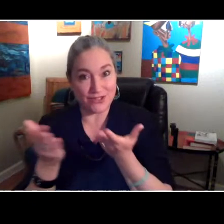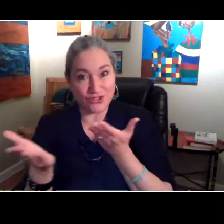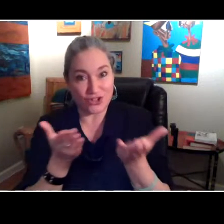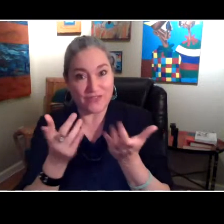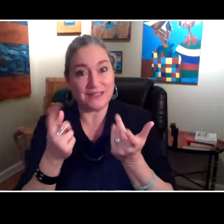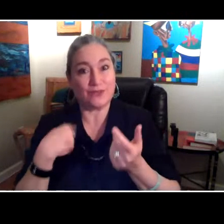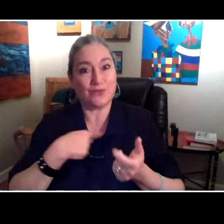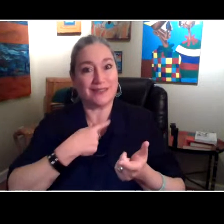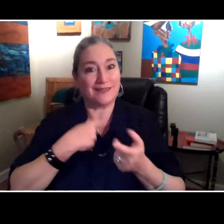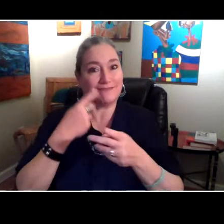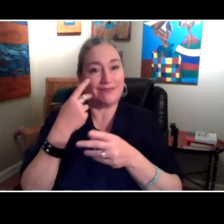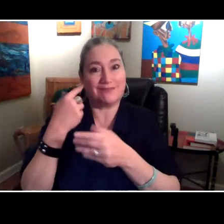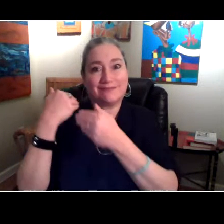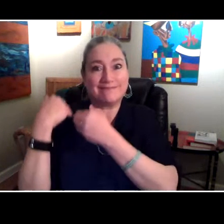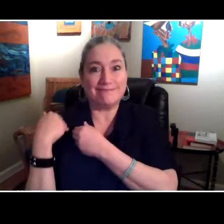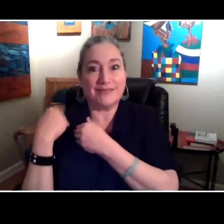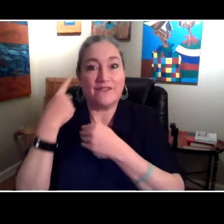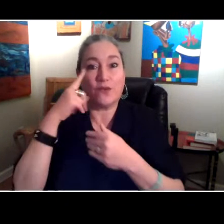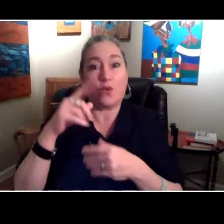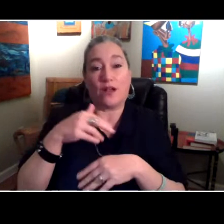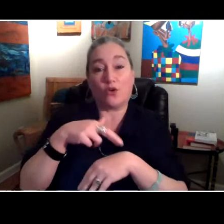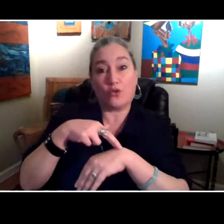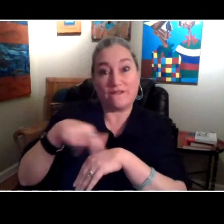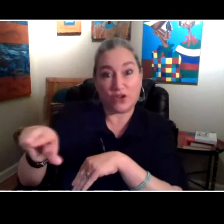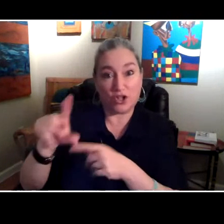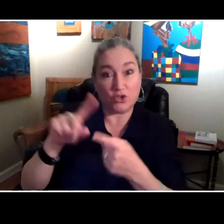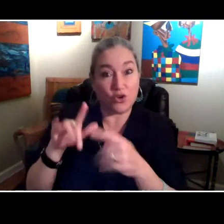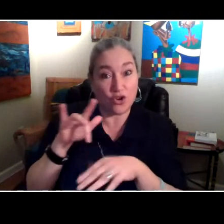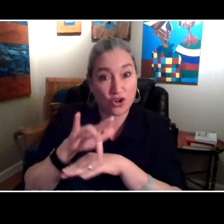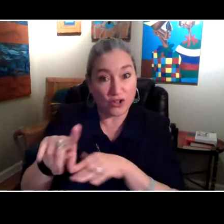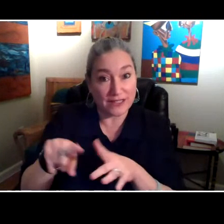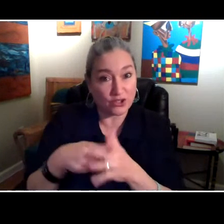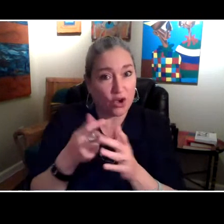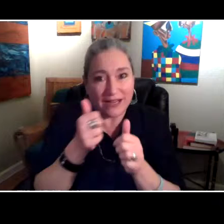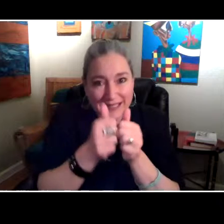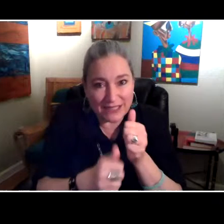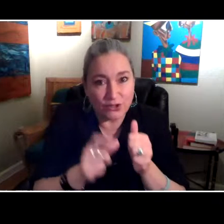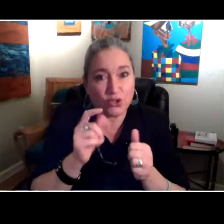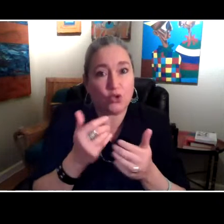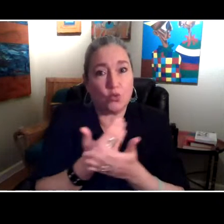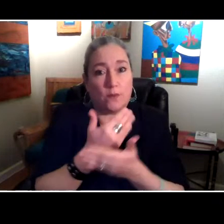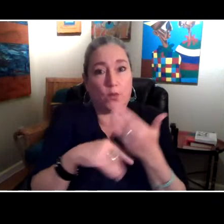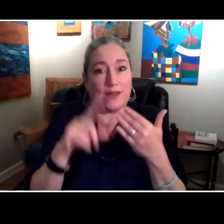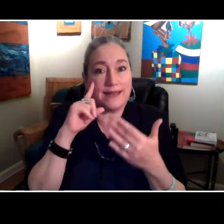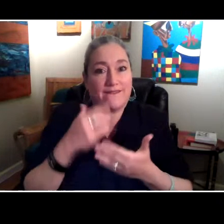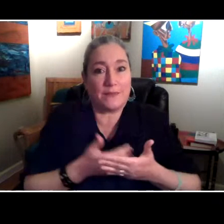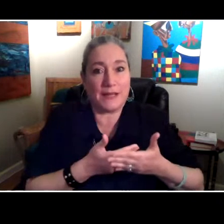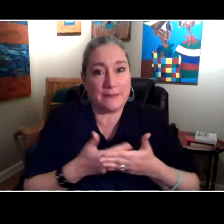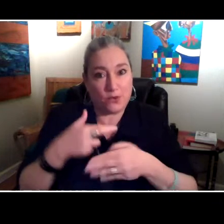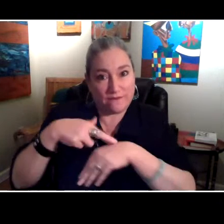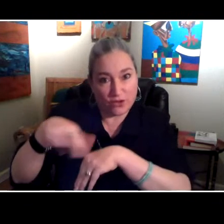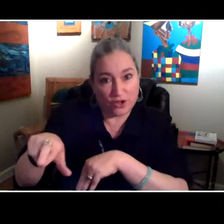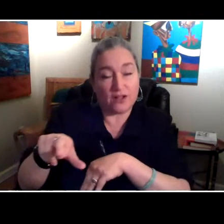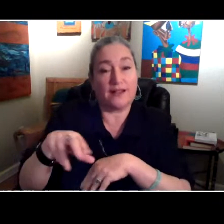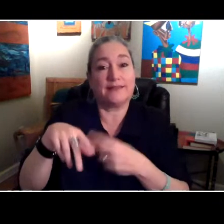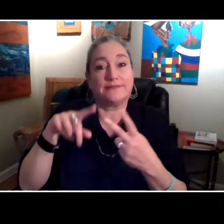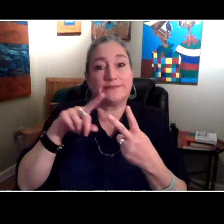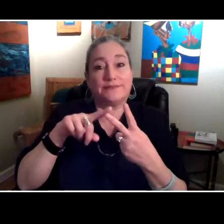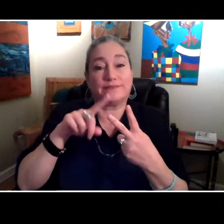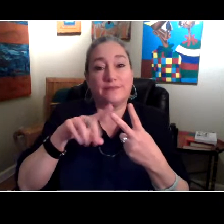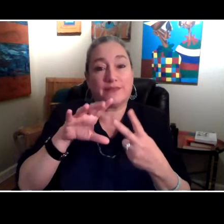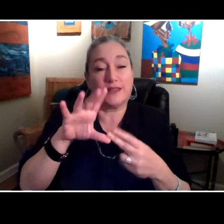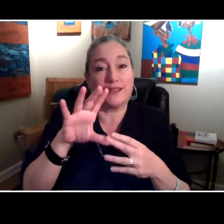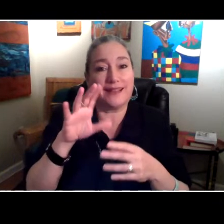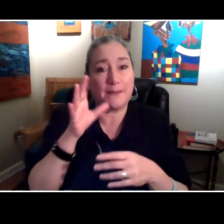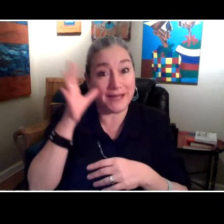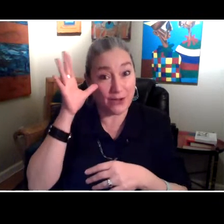of California. And so around this time, we had Lead K establishing family services who were responsible to